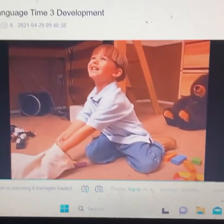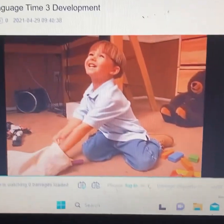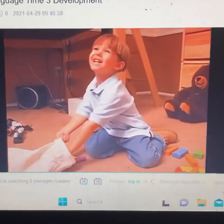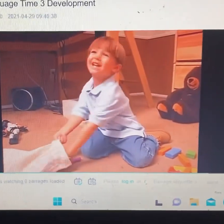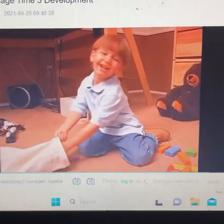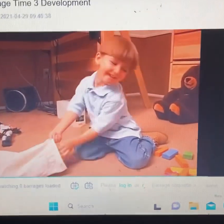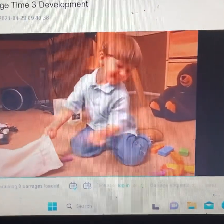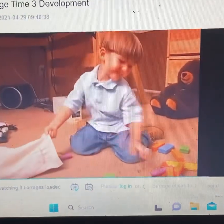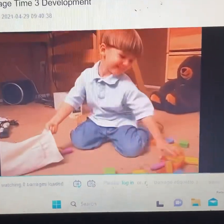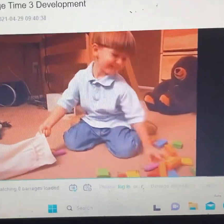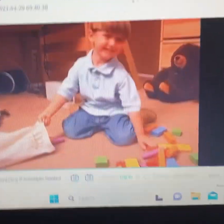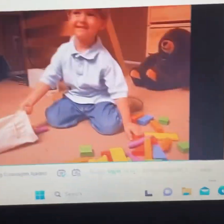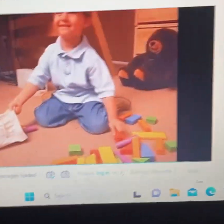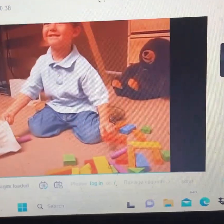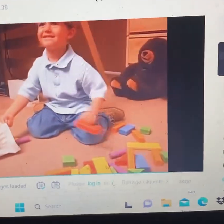away,